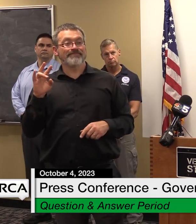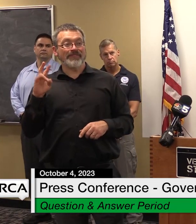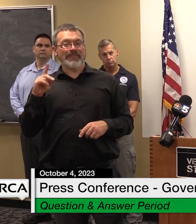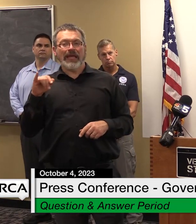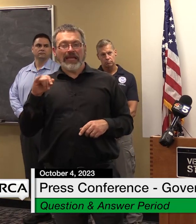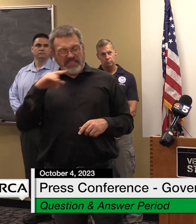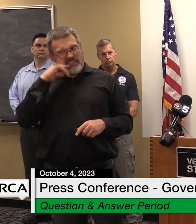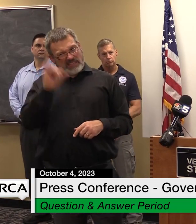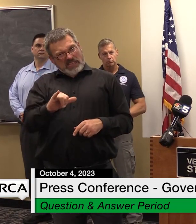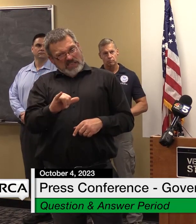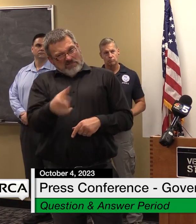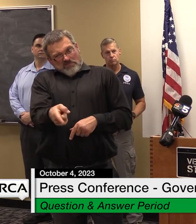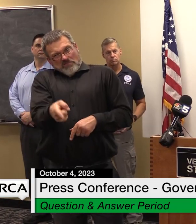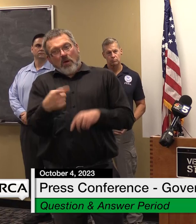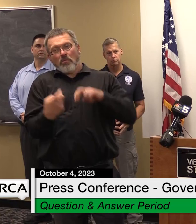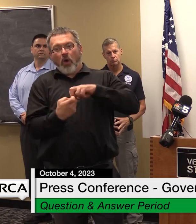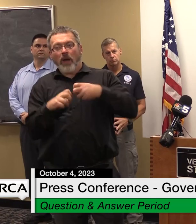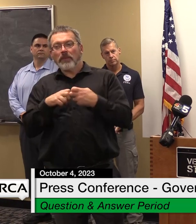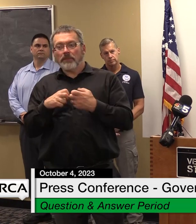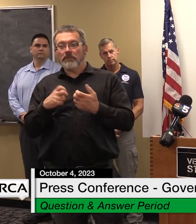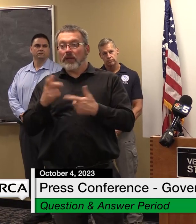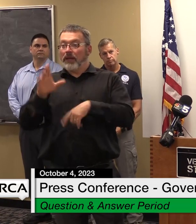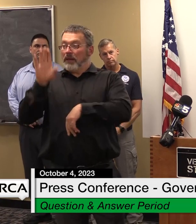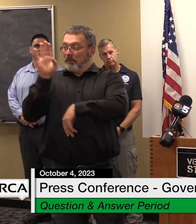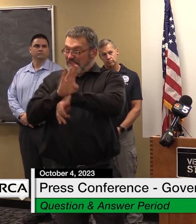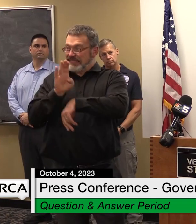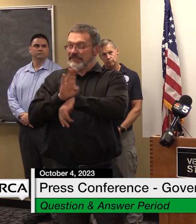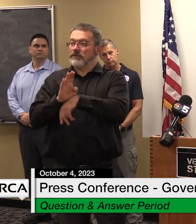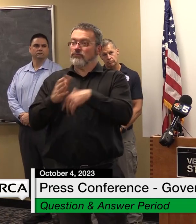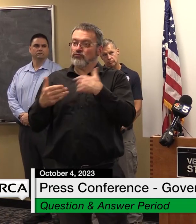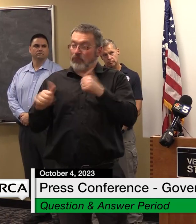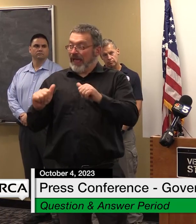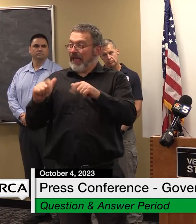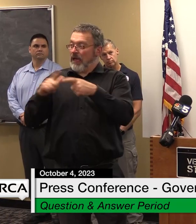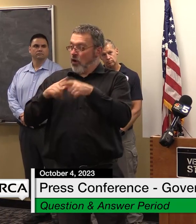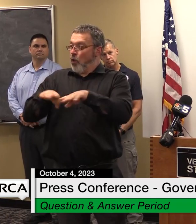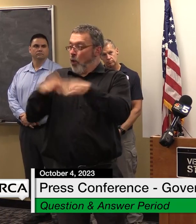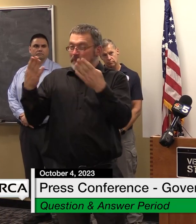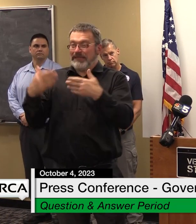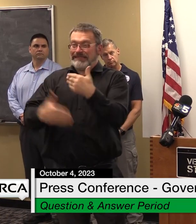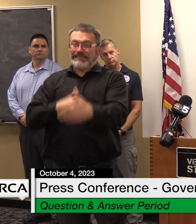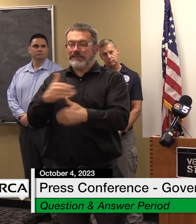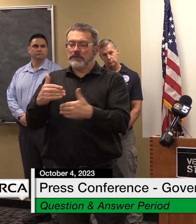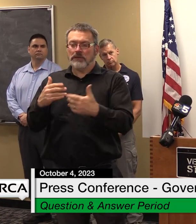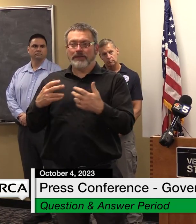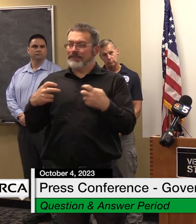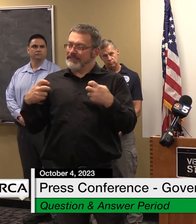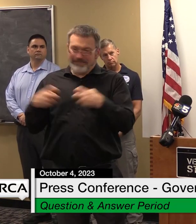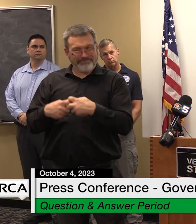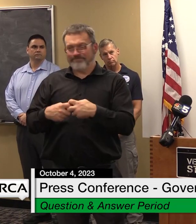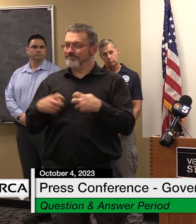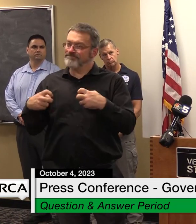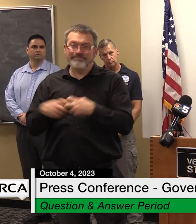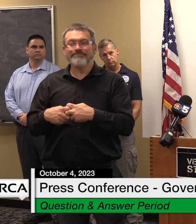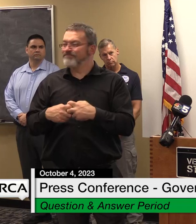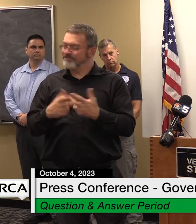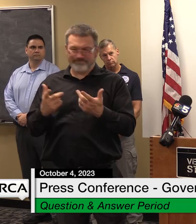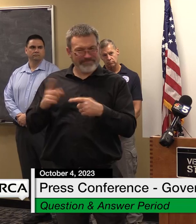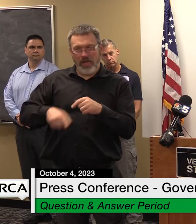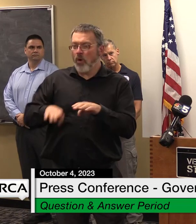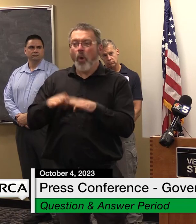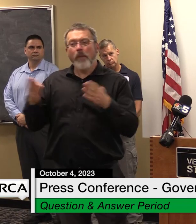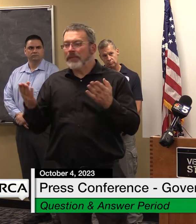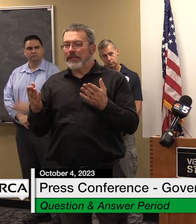this process where the business is trying to reopen on a certain time frame, but then they're just having extreme difficulty getting reopened, and it's creating